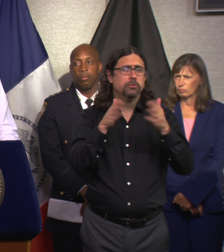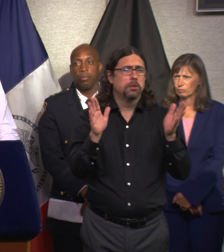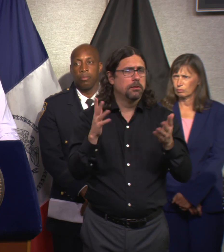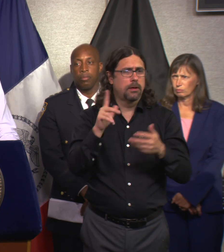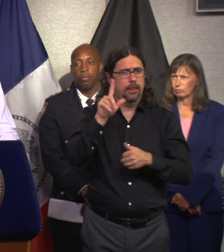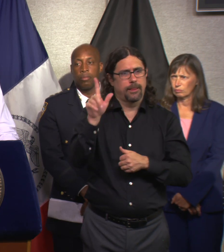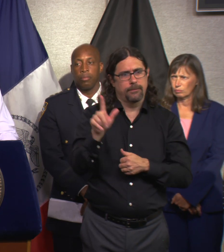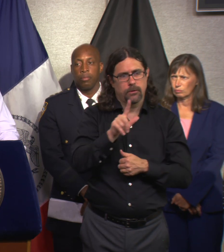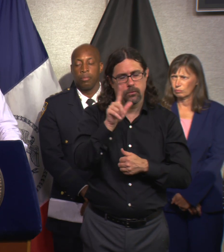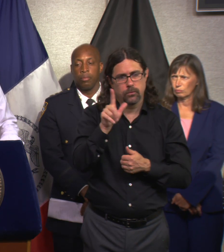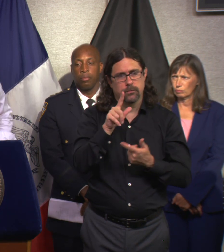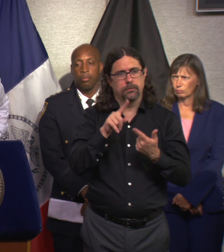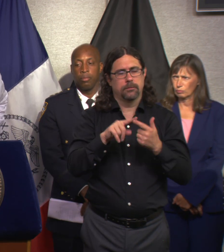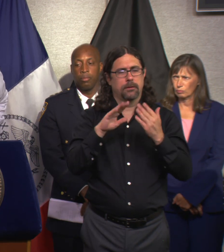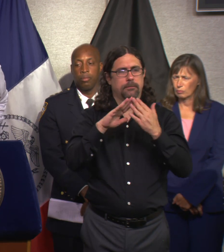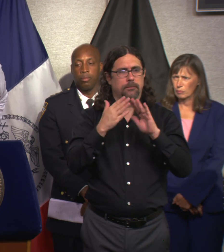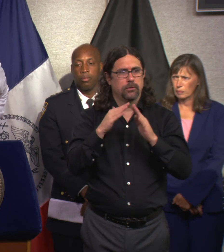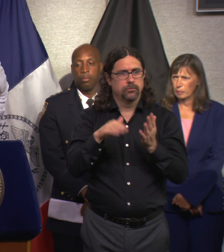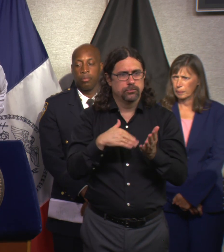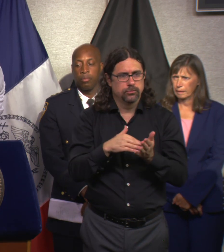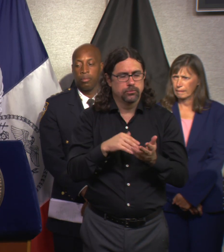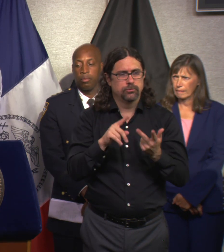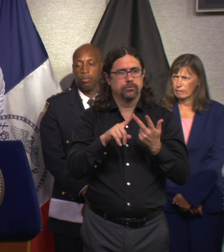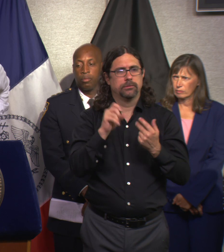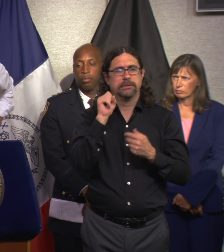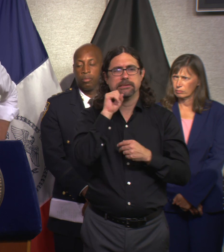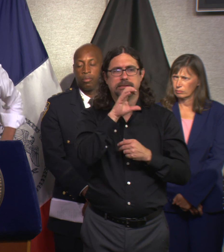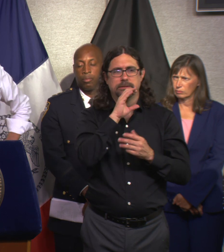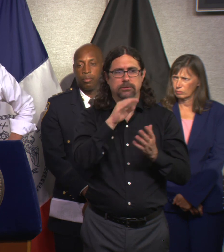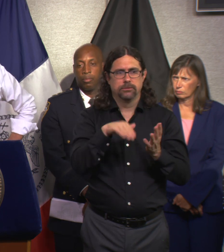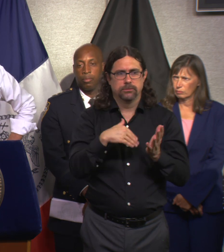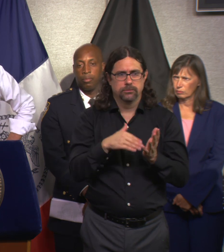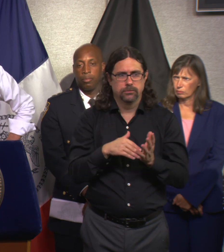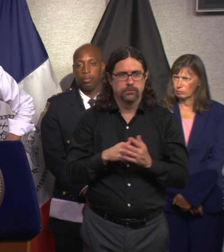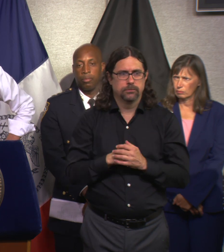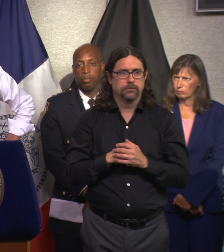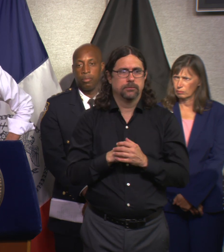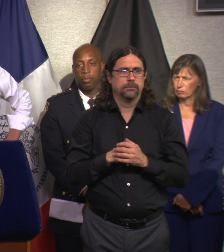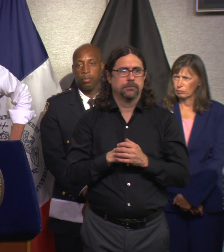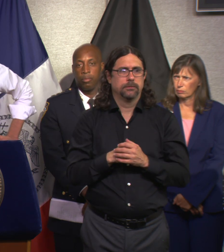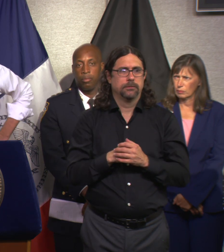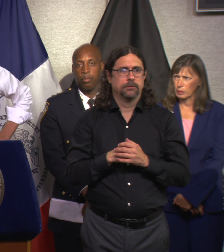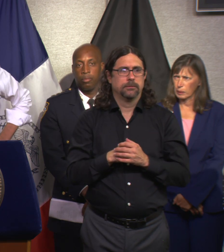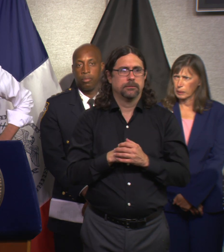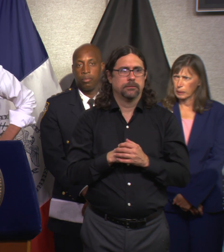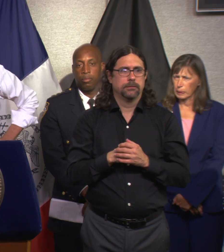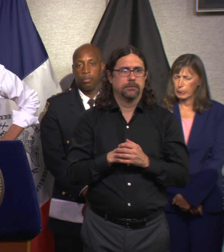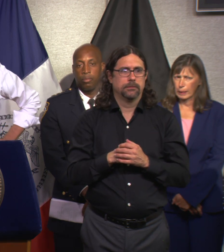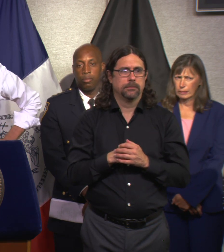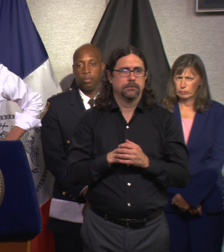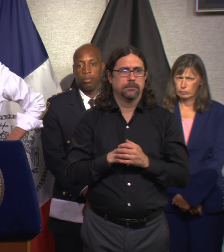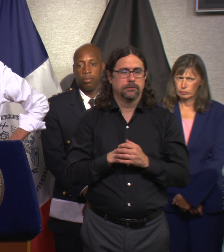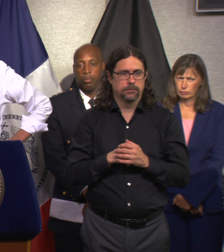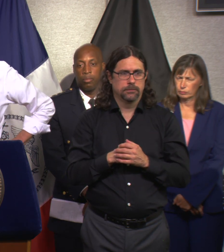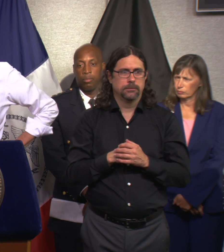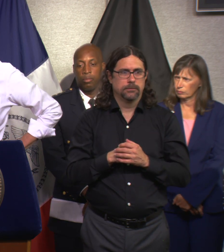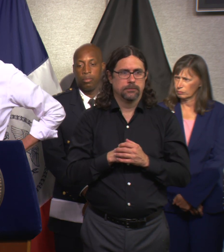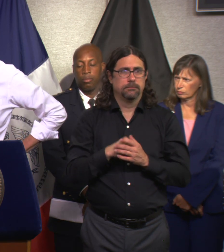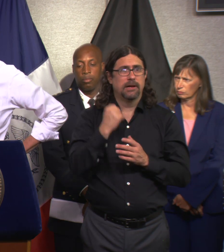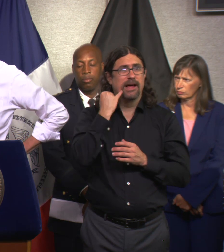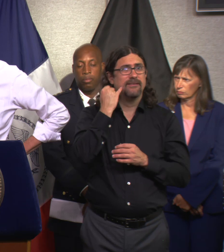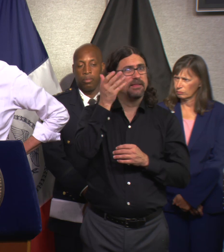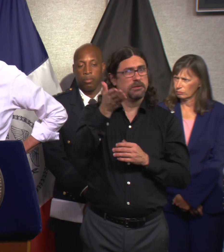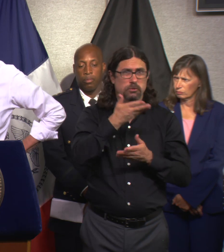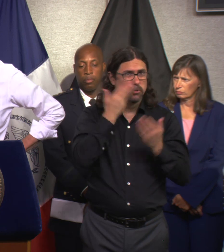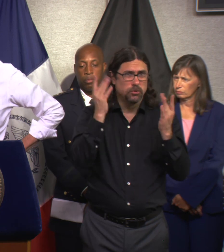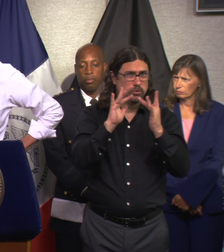We want people to know that they are there. Anyone who doesn't use internet can call 311. So I agree with you. We should make sure the signage is clear, and if